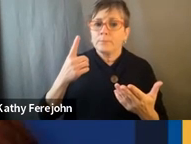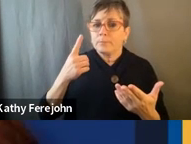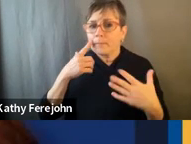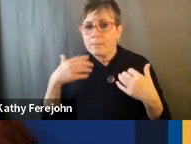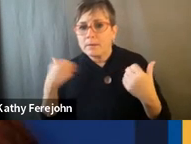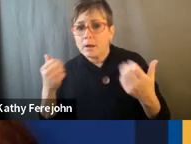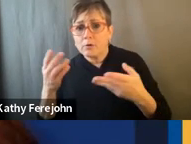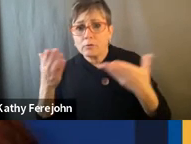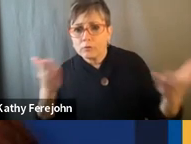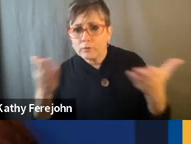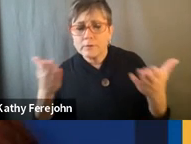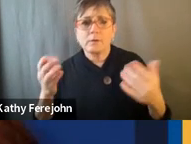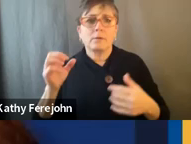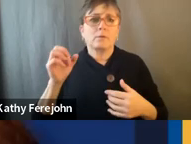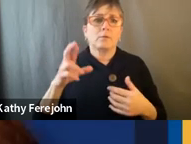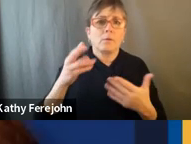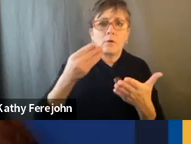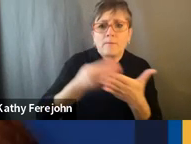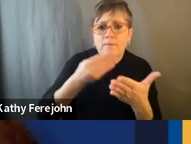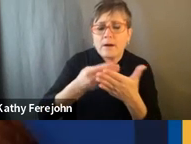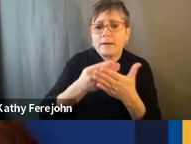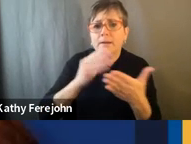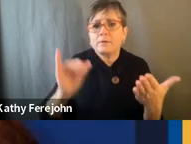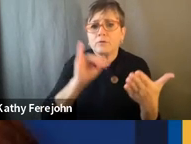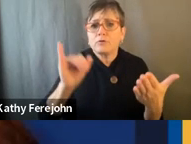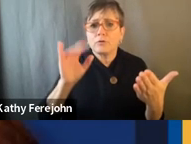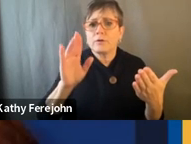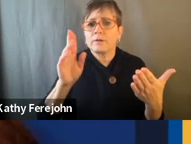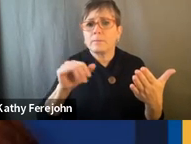not it's, you know, finance, insurance, and banking, we're